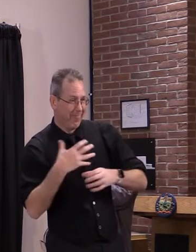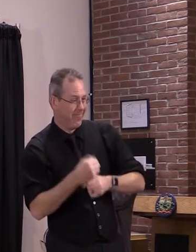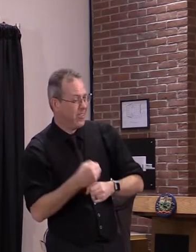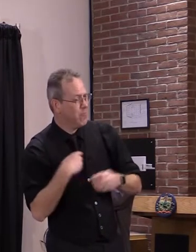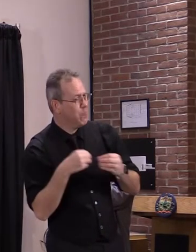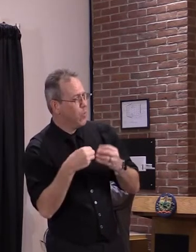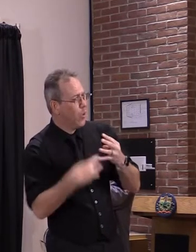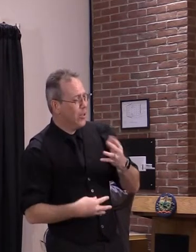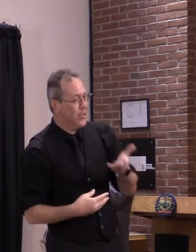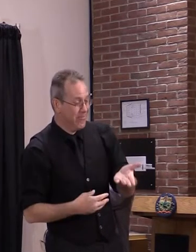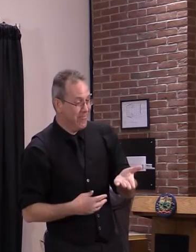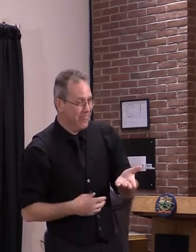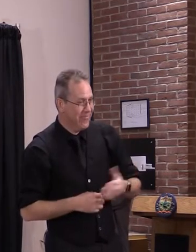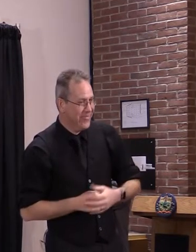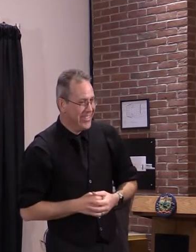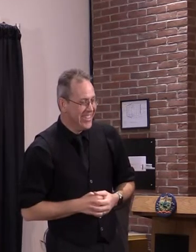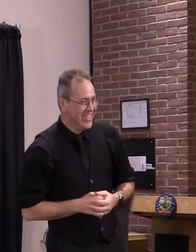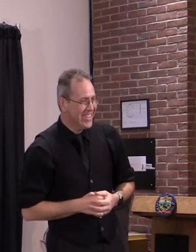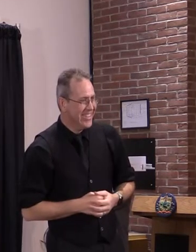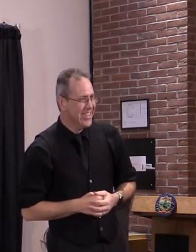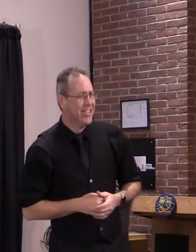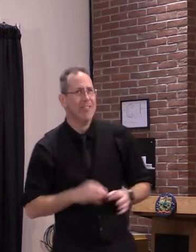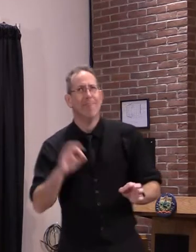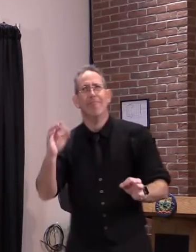Okay, thank you very much.